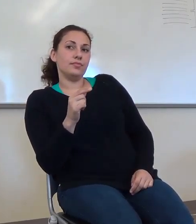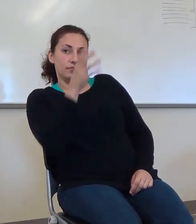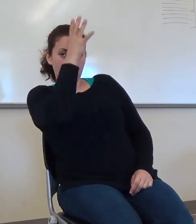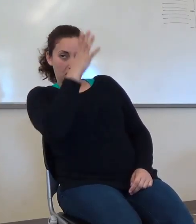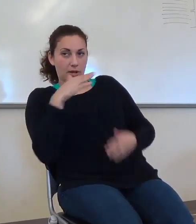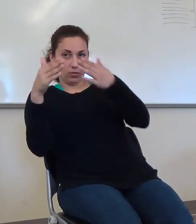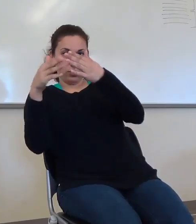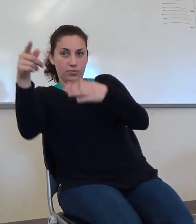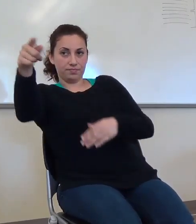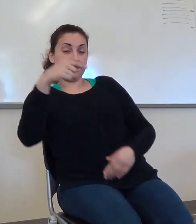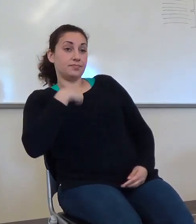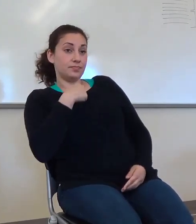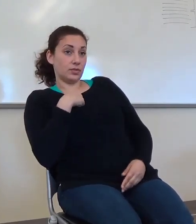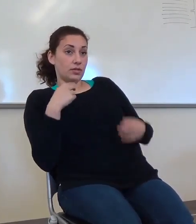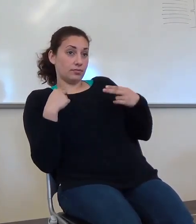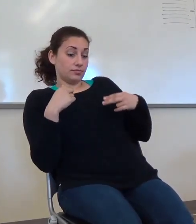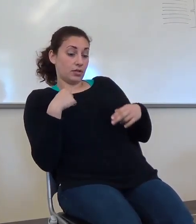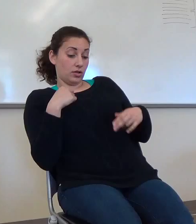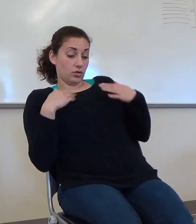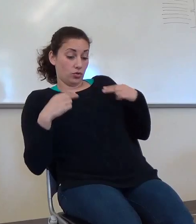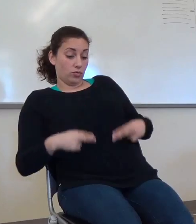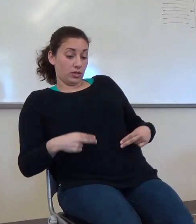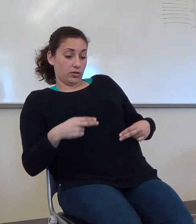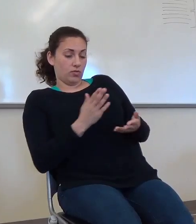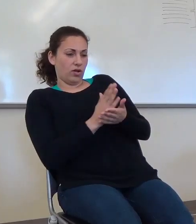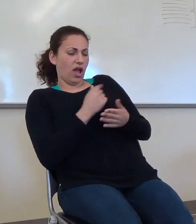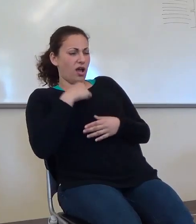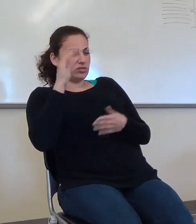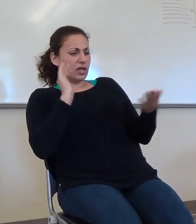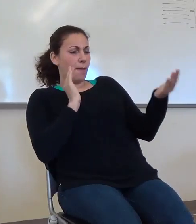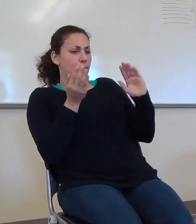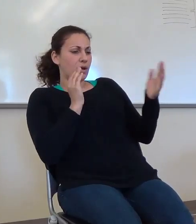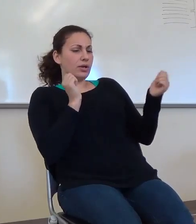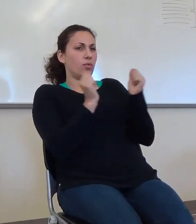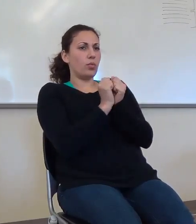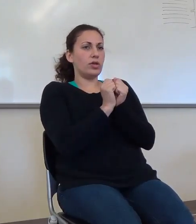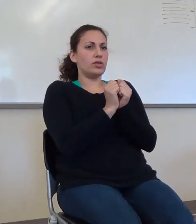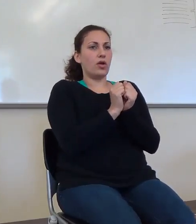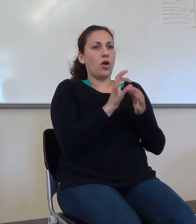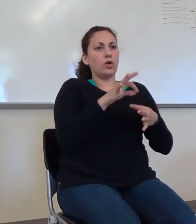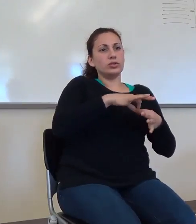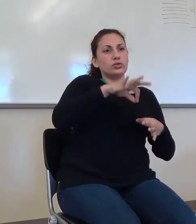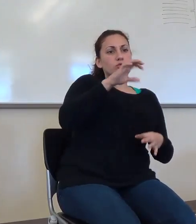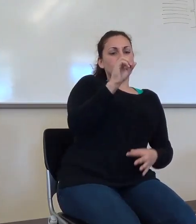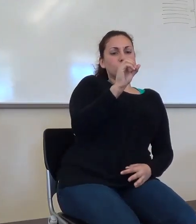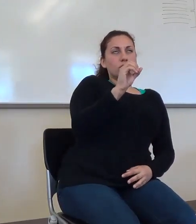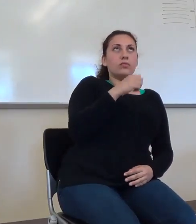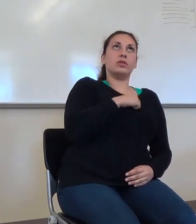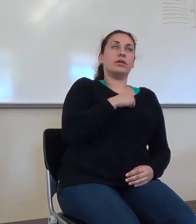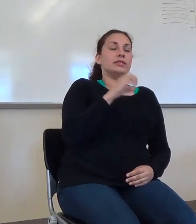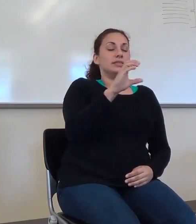human rights, Yeah. I was comparing that with civil rights. Good connection, yeah. This is